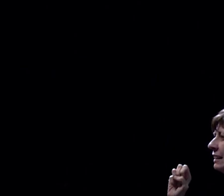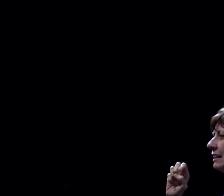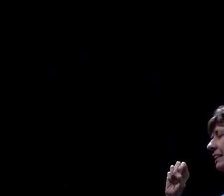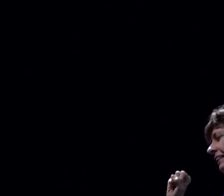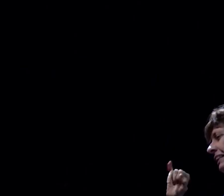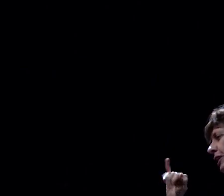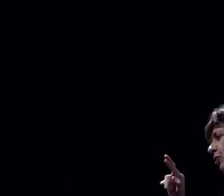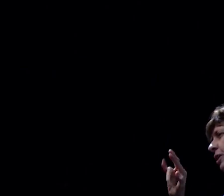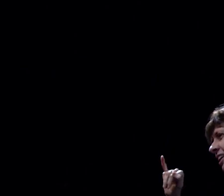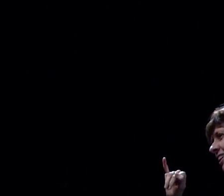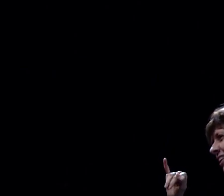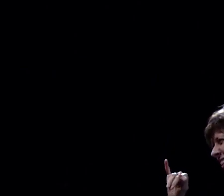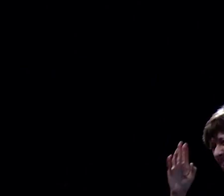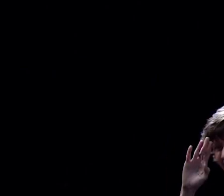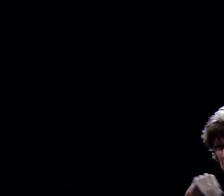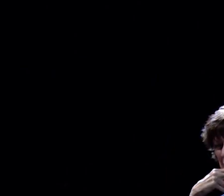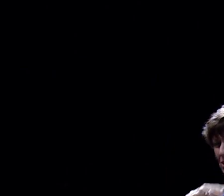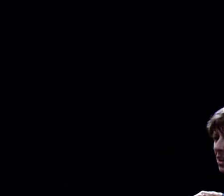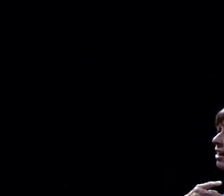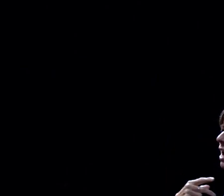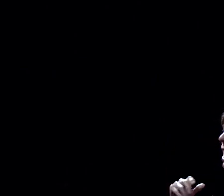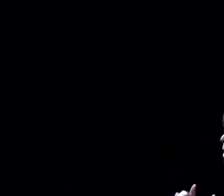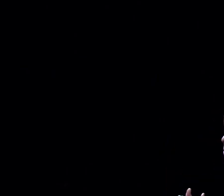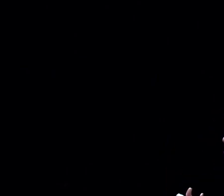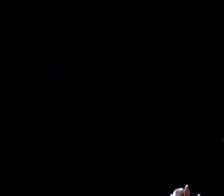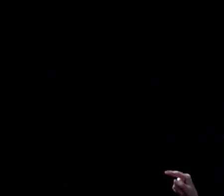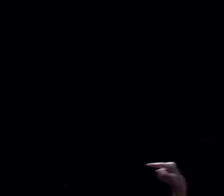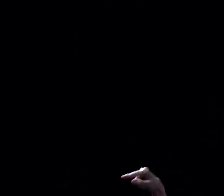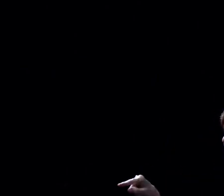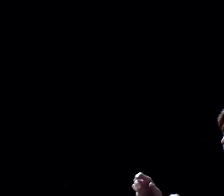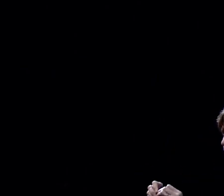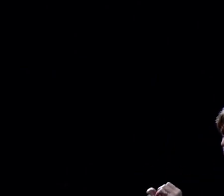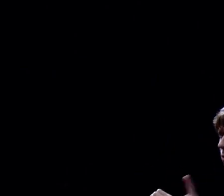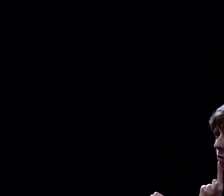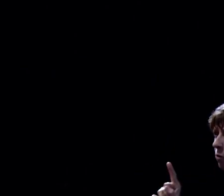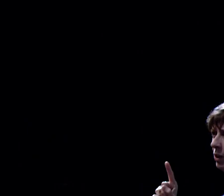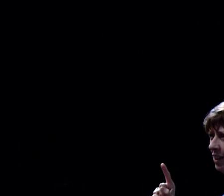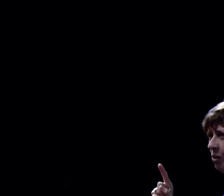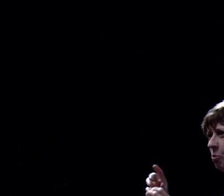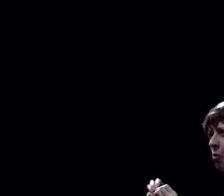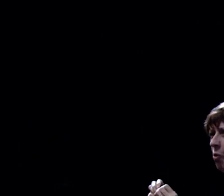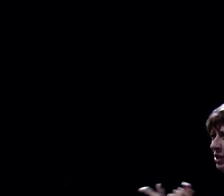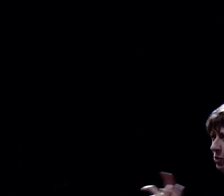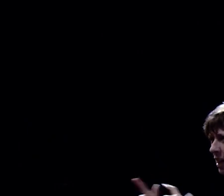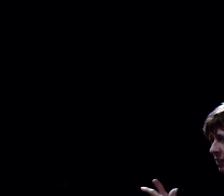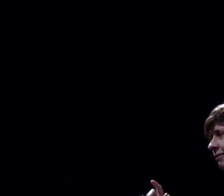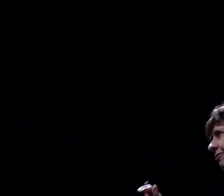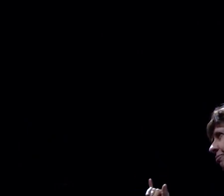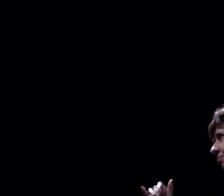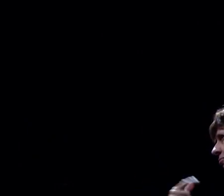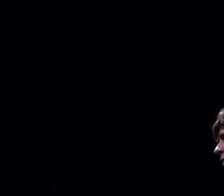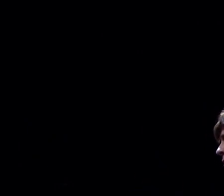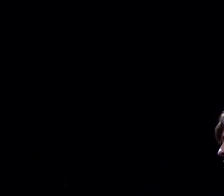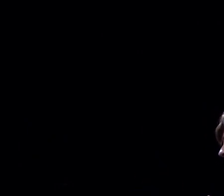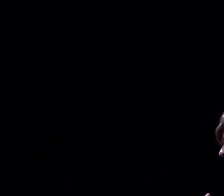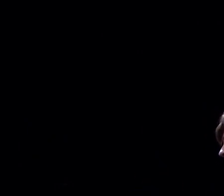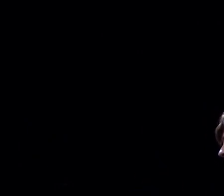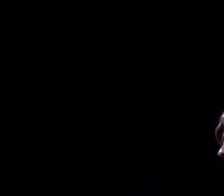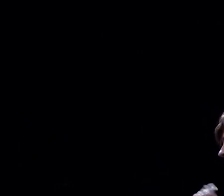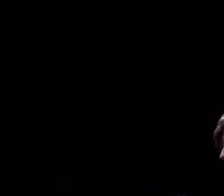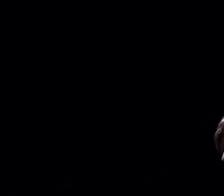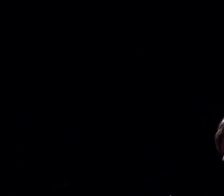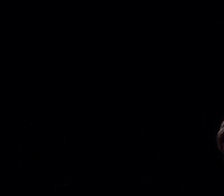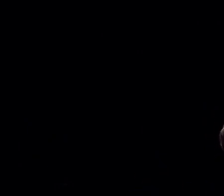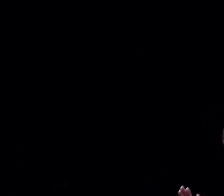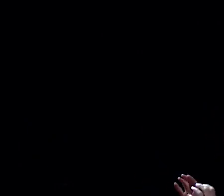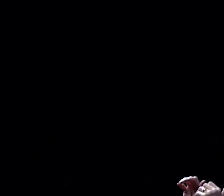things. We're trying to work with how to make these things more interactive and more real, in the sense that we have developed methods